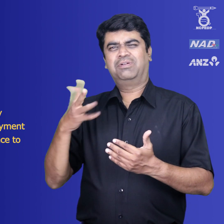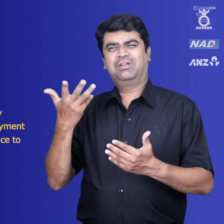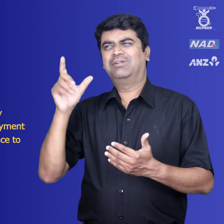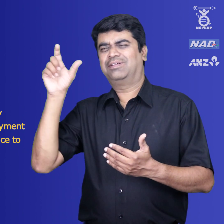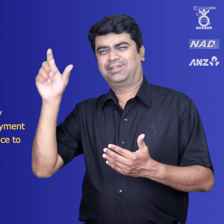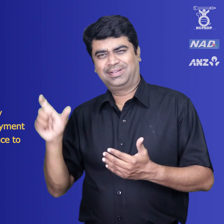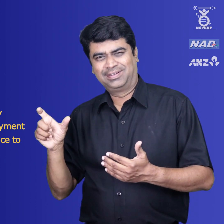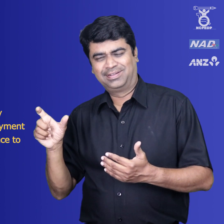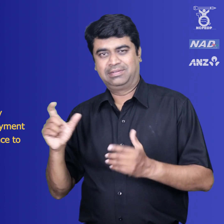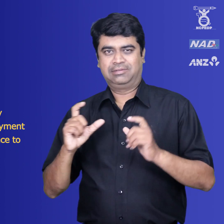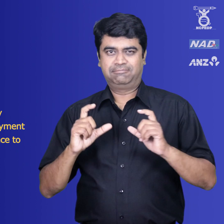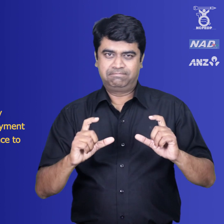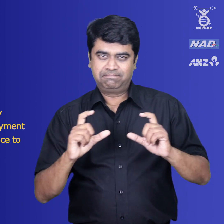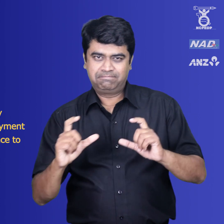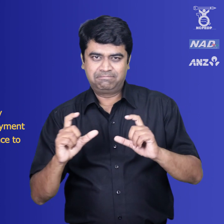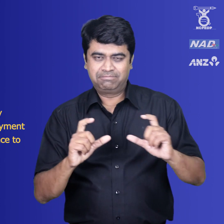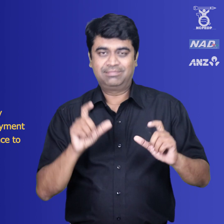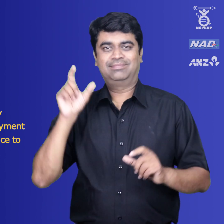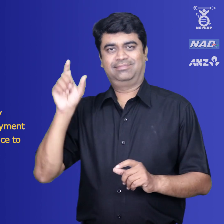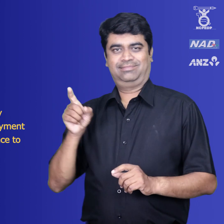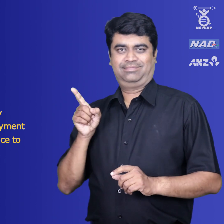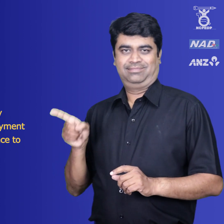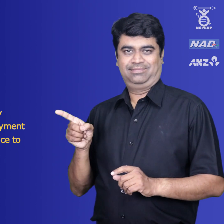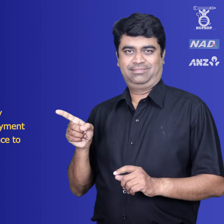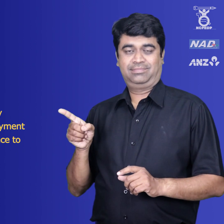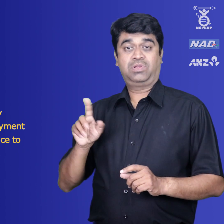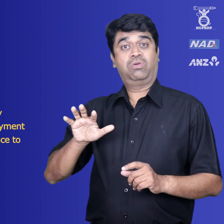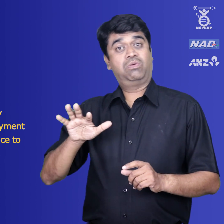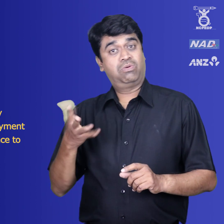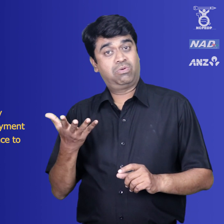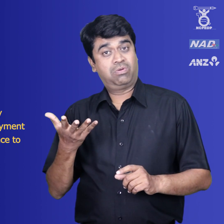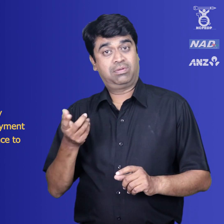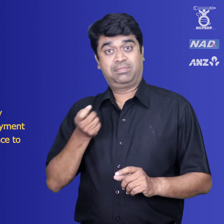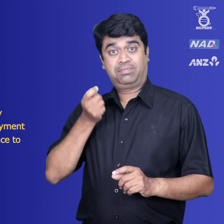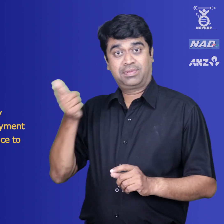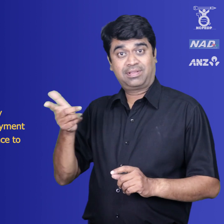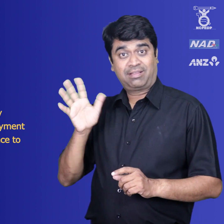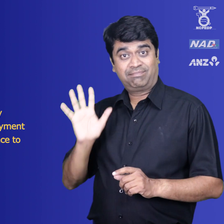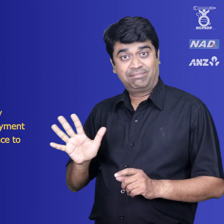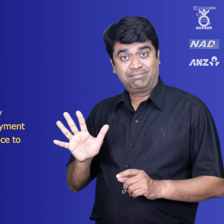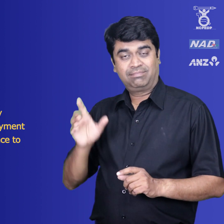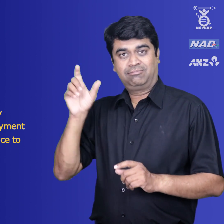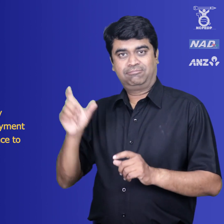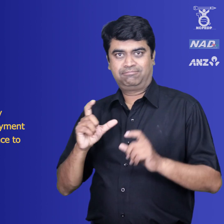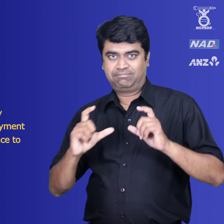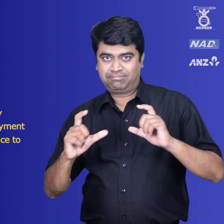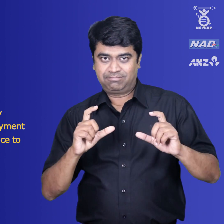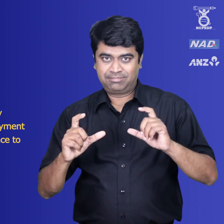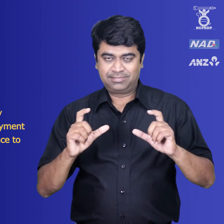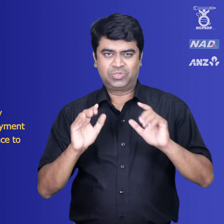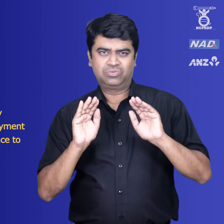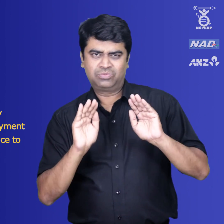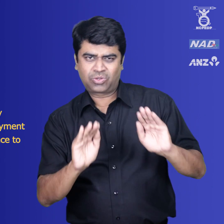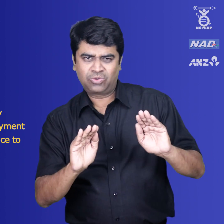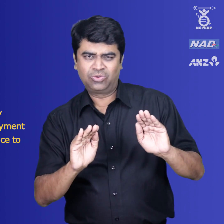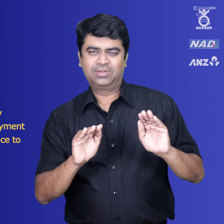without payment provides care, support or assistance to a person with disability.